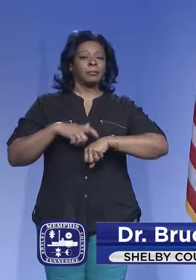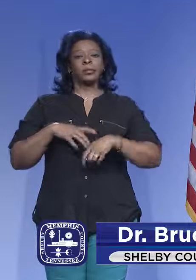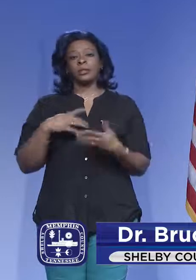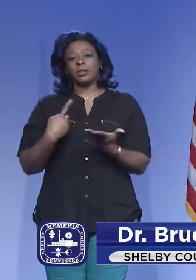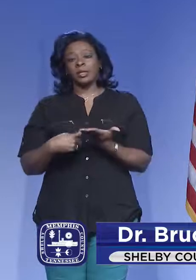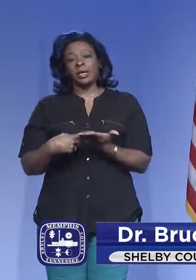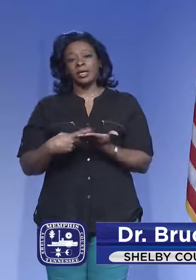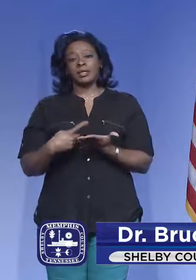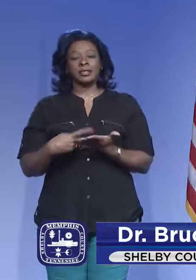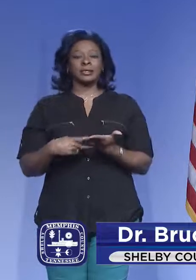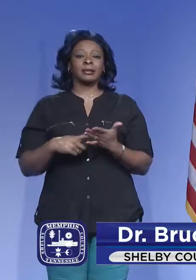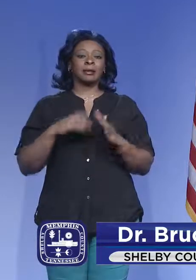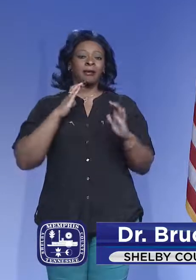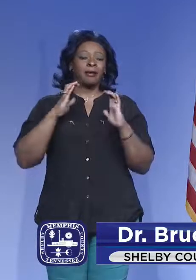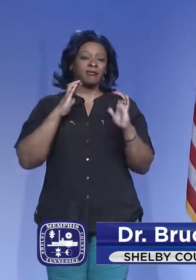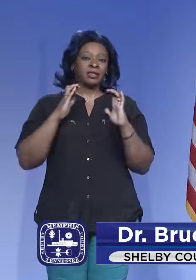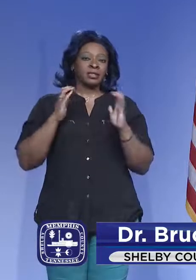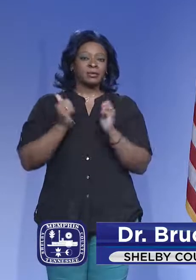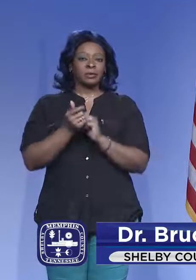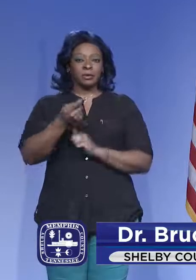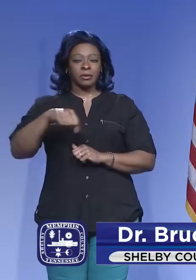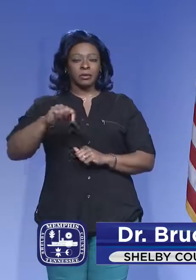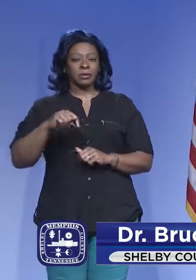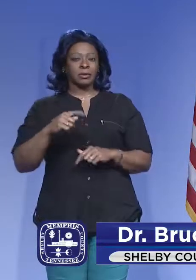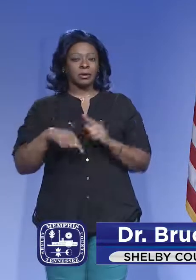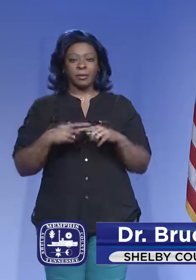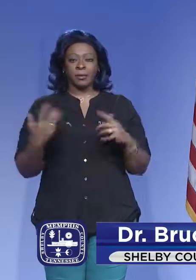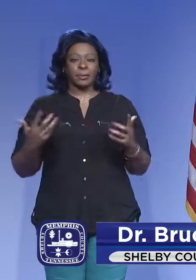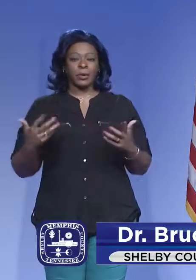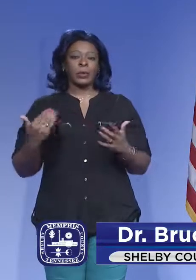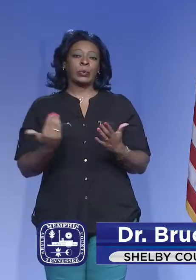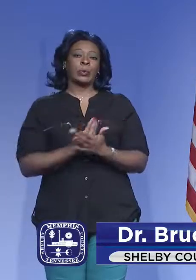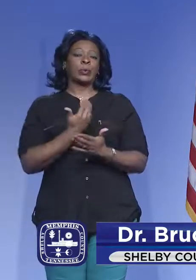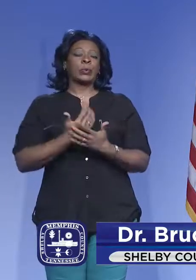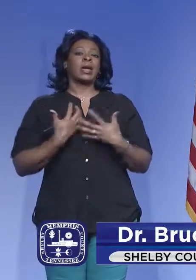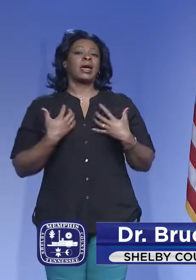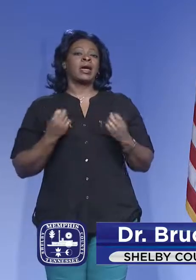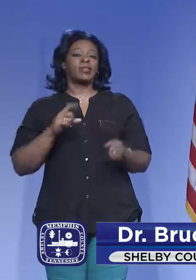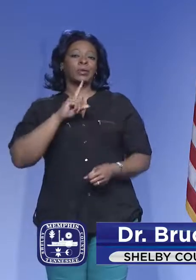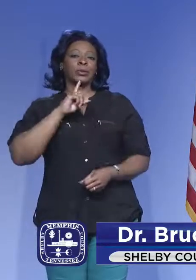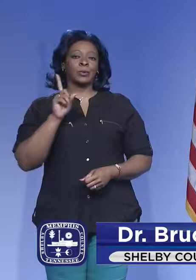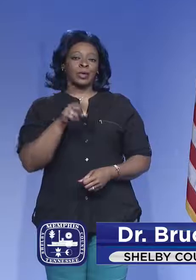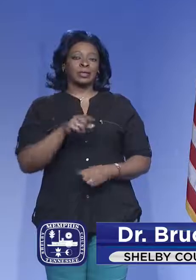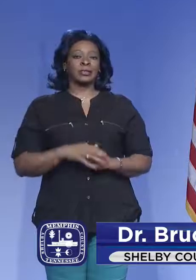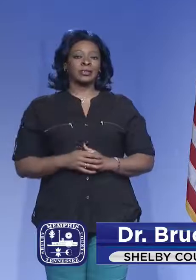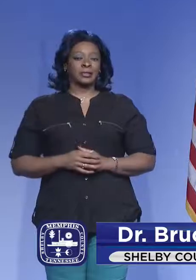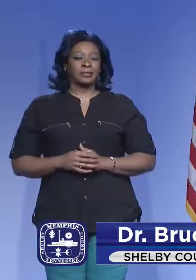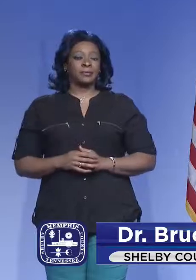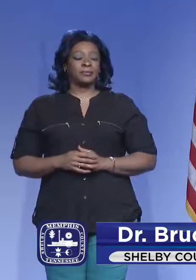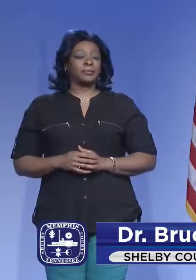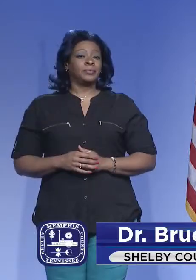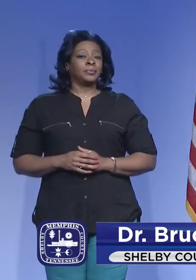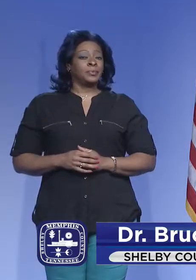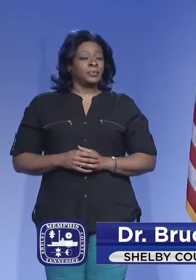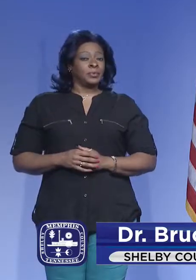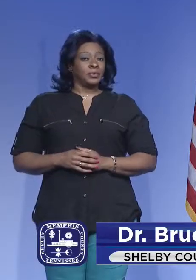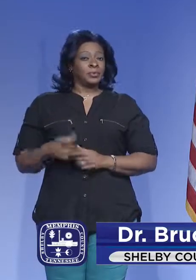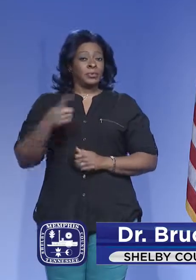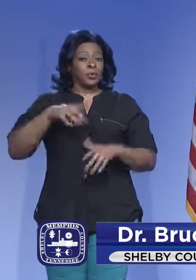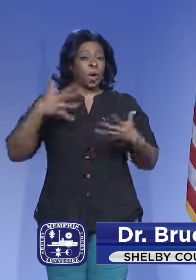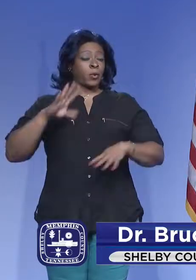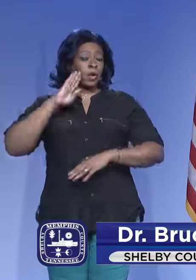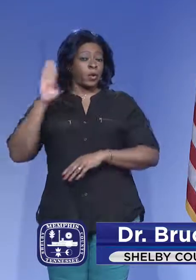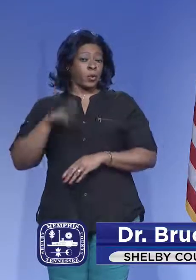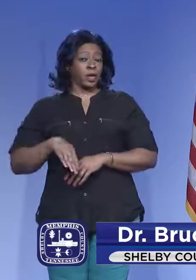talking and having a conversation with you about the new health directive. As you may well be